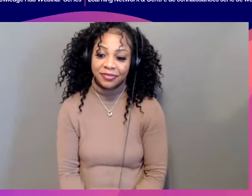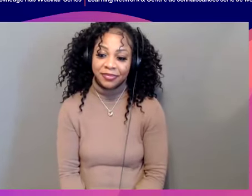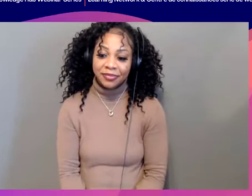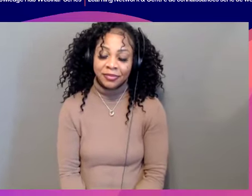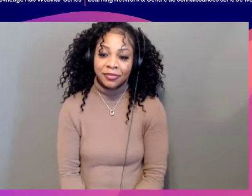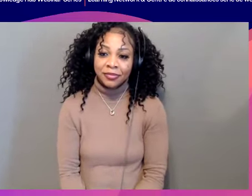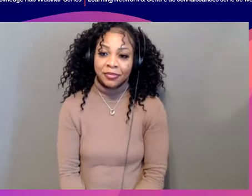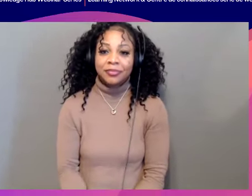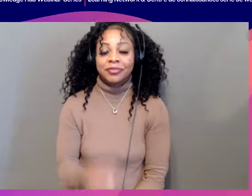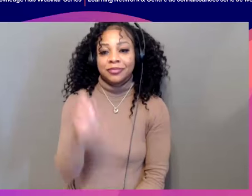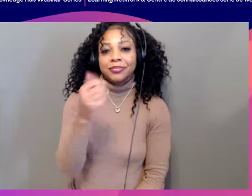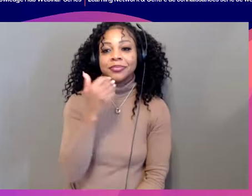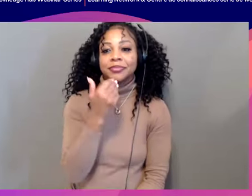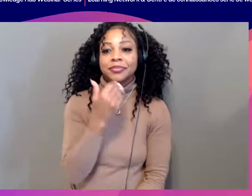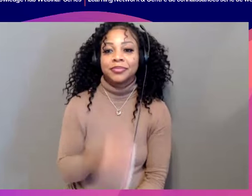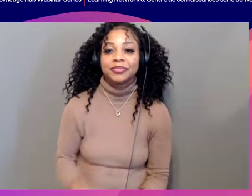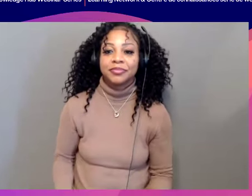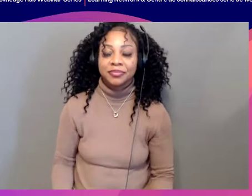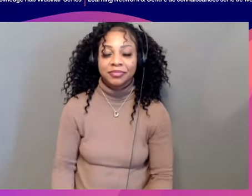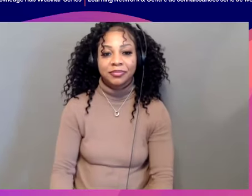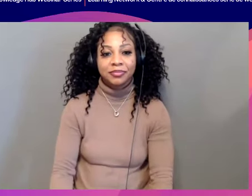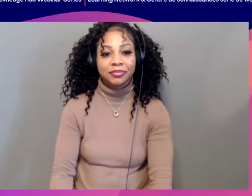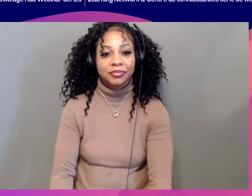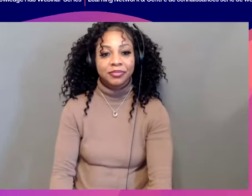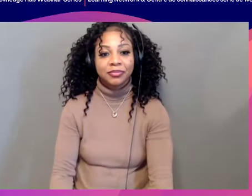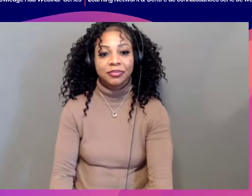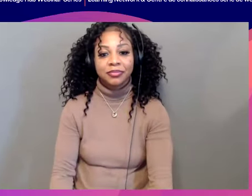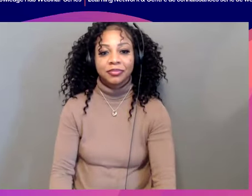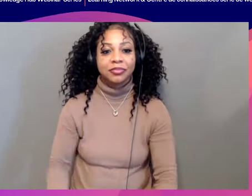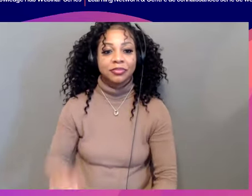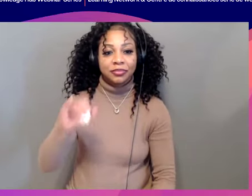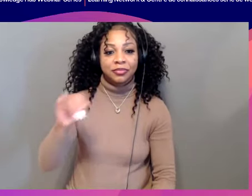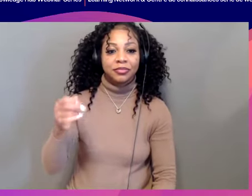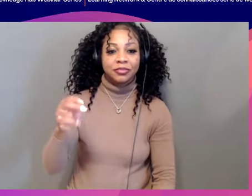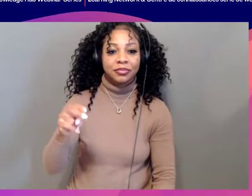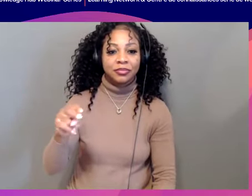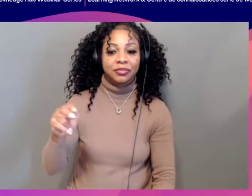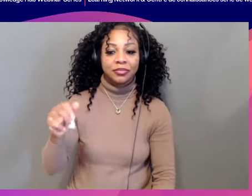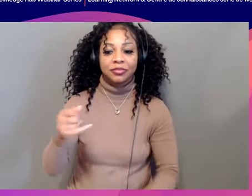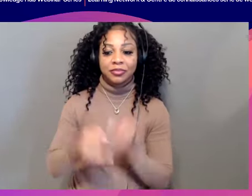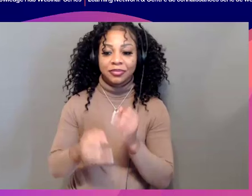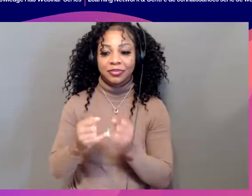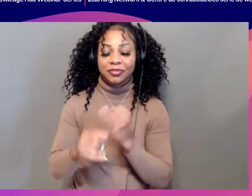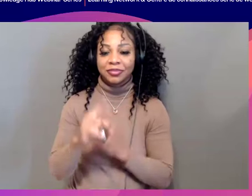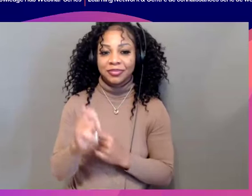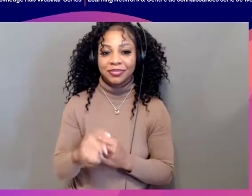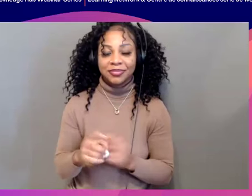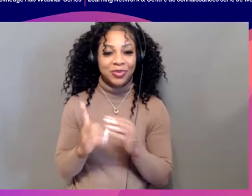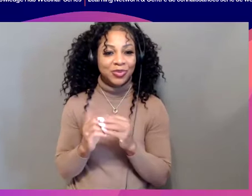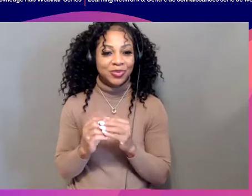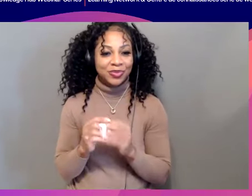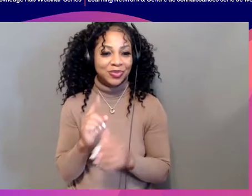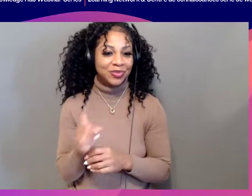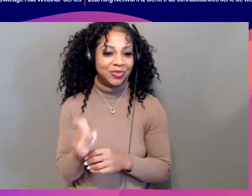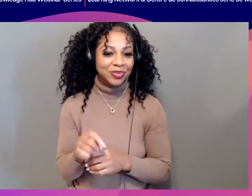Yeah, thank you. I think I will let Jenna with the last question. Yeah. One more question